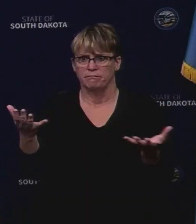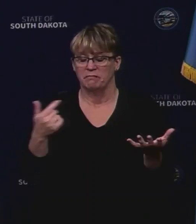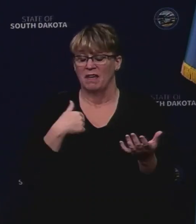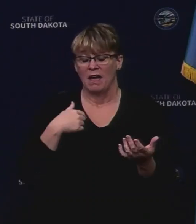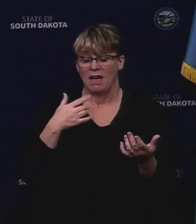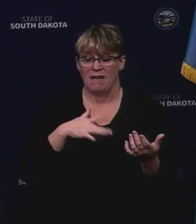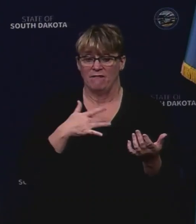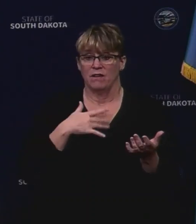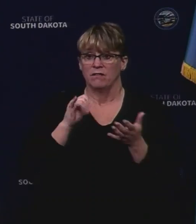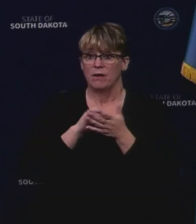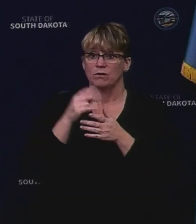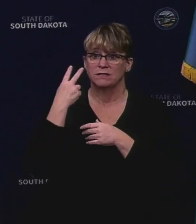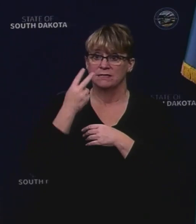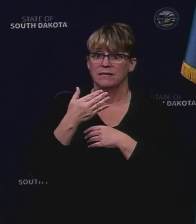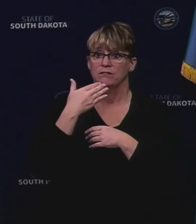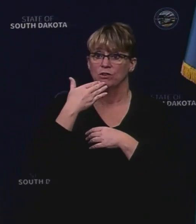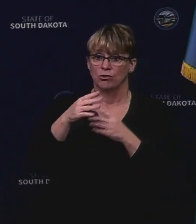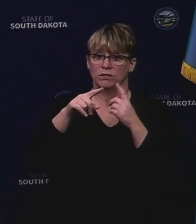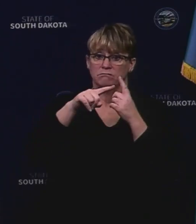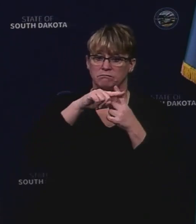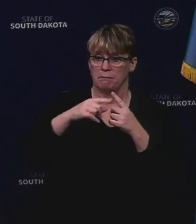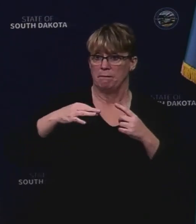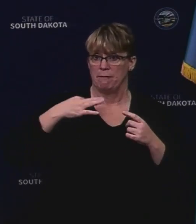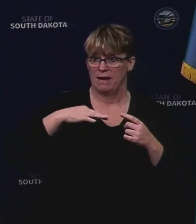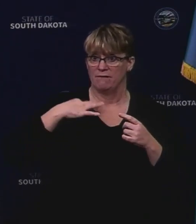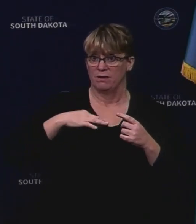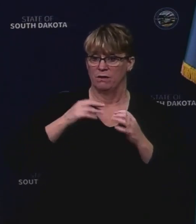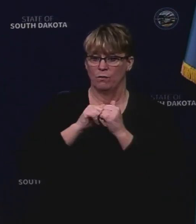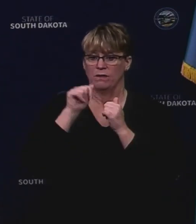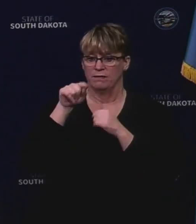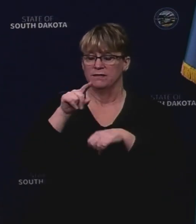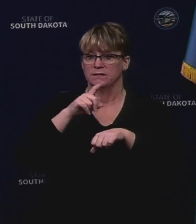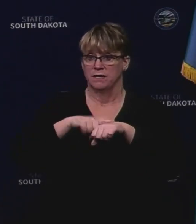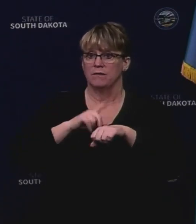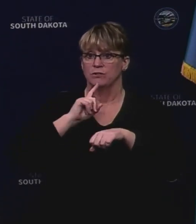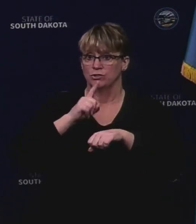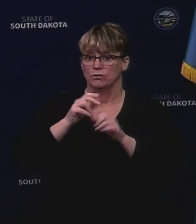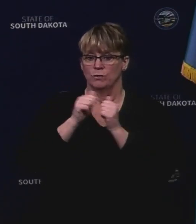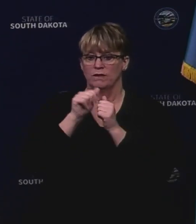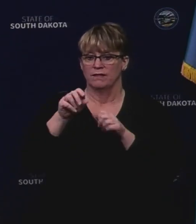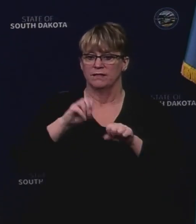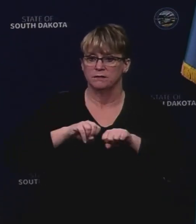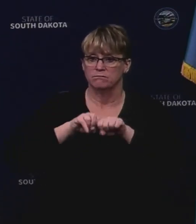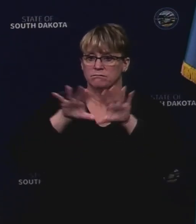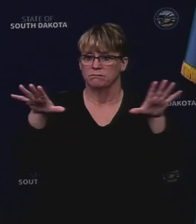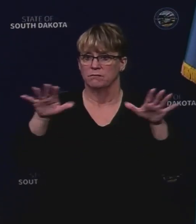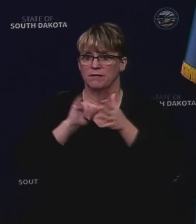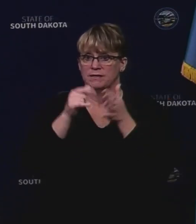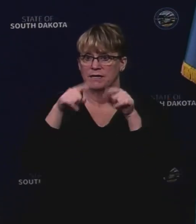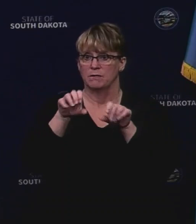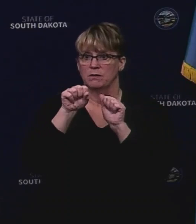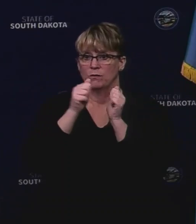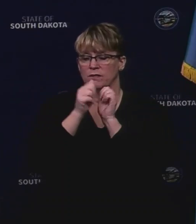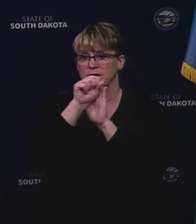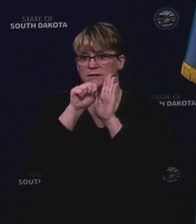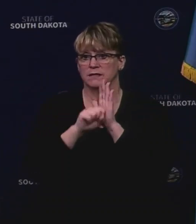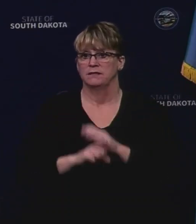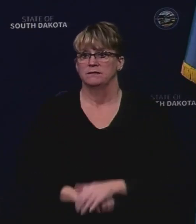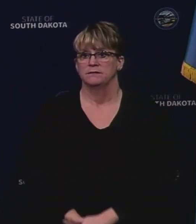we're really seeing the benefit of that during this time, especially with this pandemic sweeping across our state.